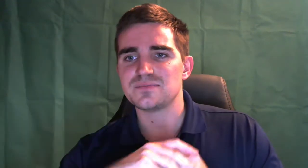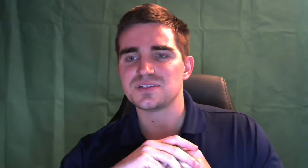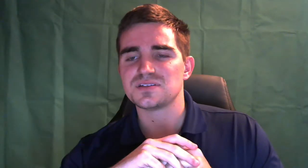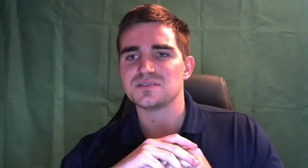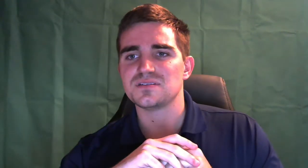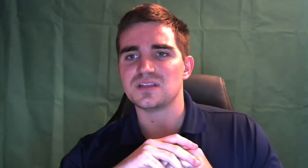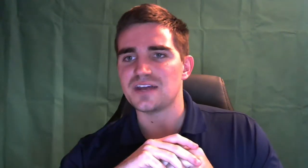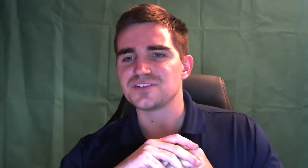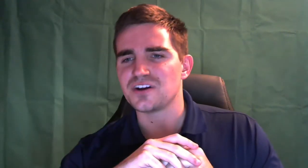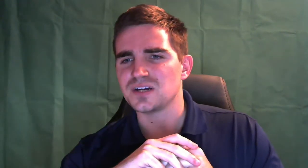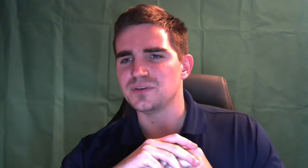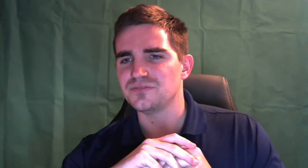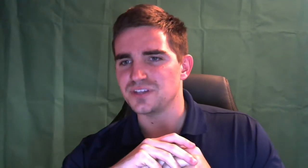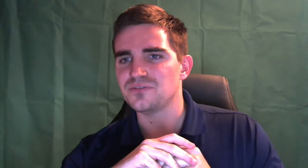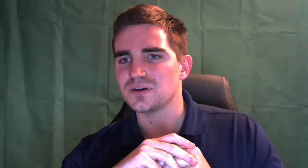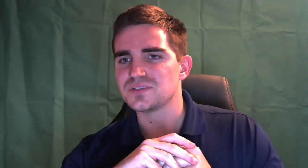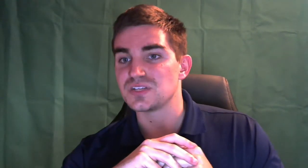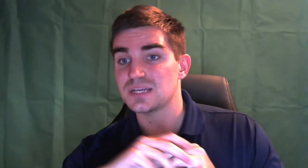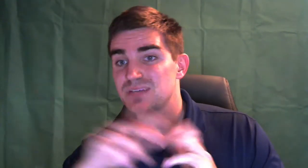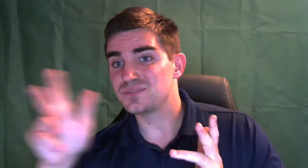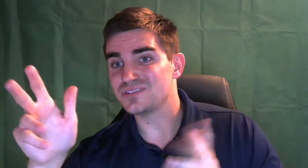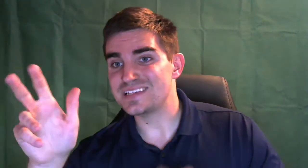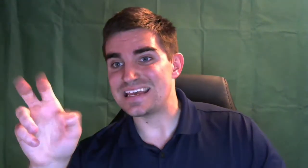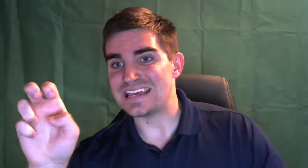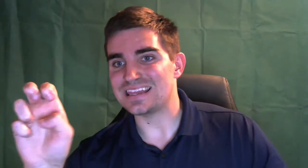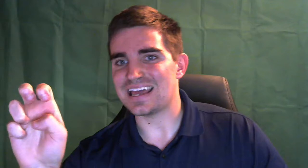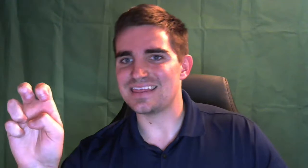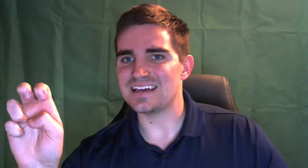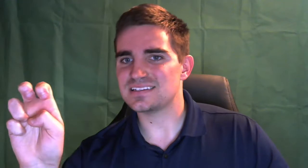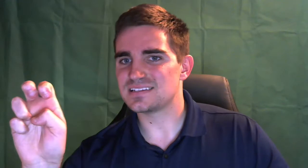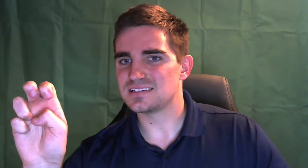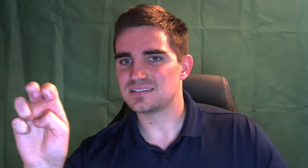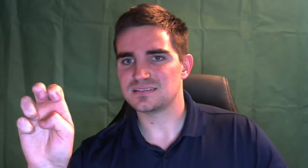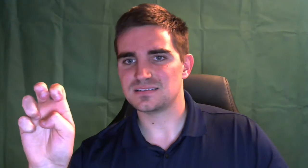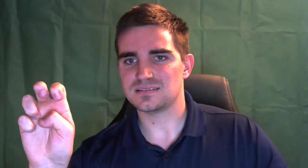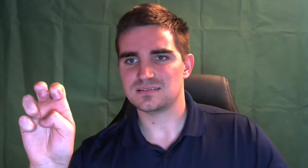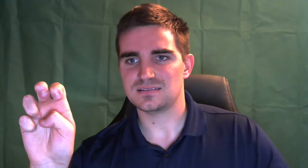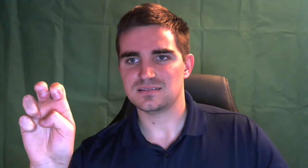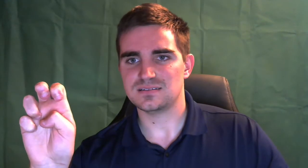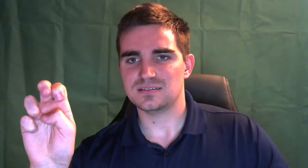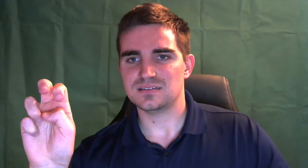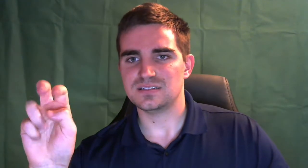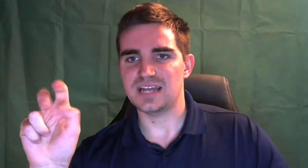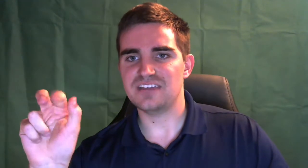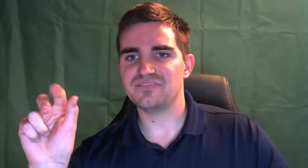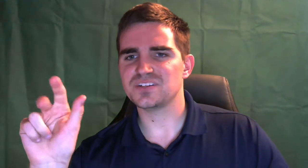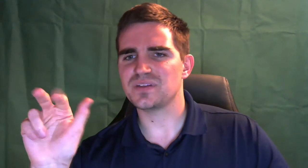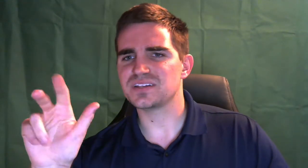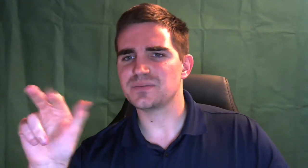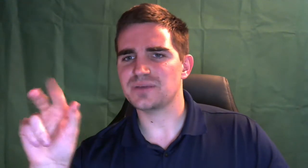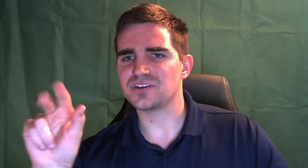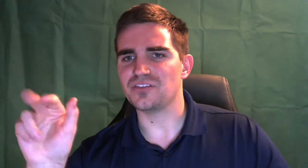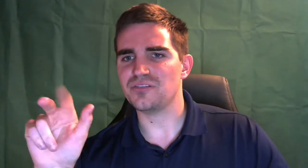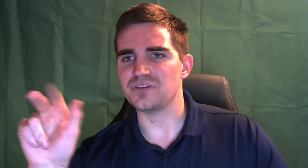sometimes the letters aren't going to be fully formed. So sometimes you'll see E like this. Native fingerspelling is sometimes called